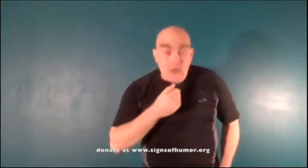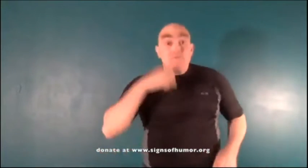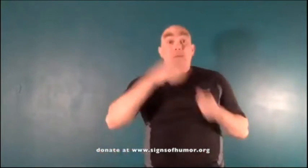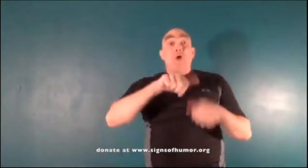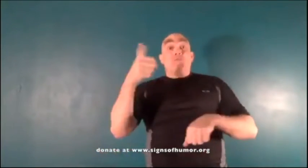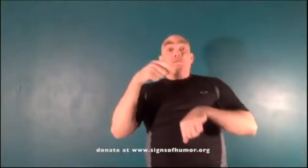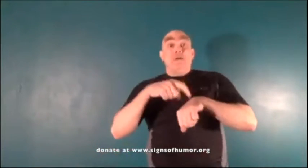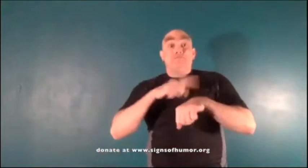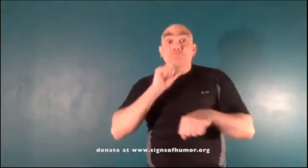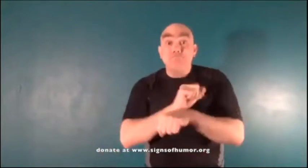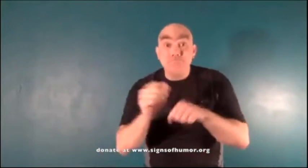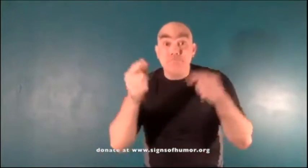Let me give you another example.